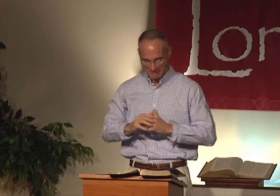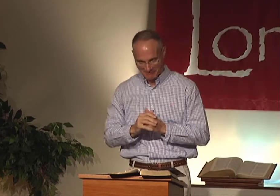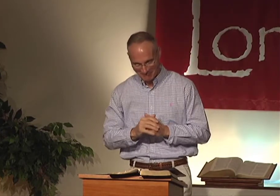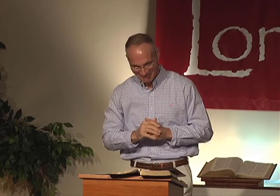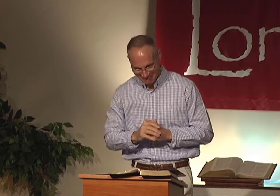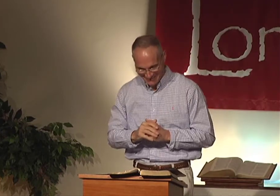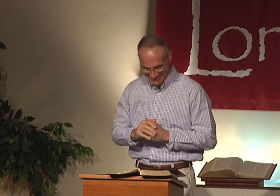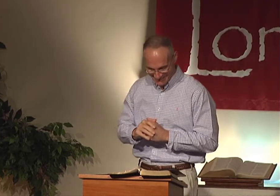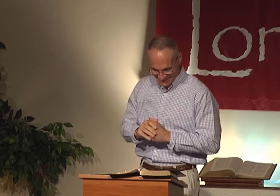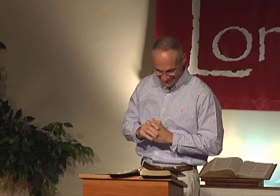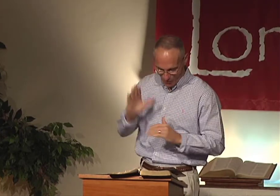expression.